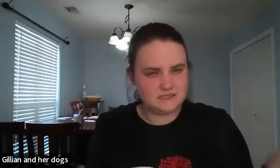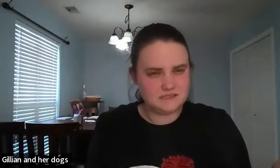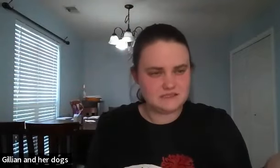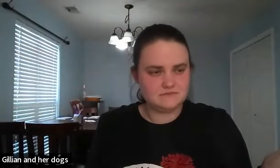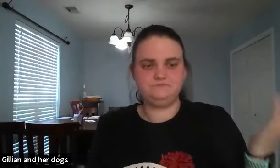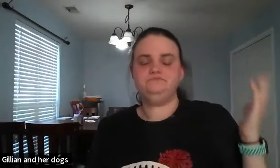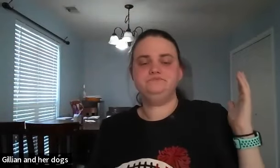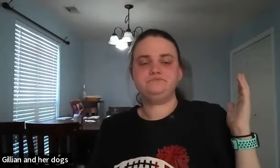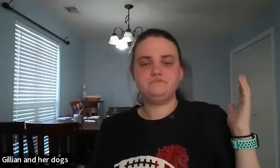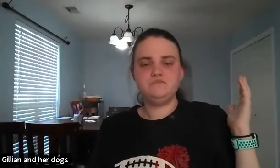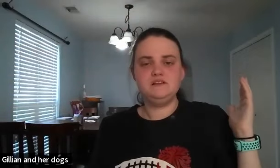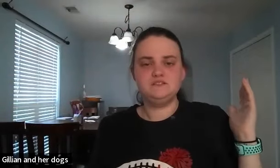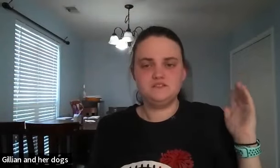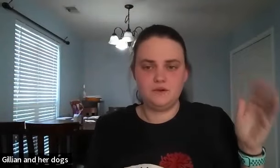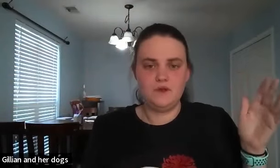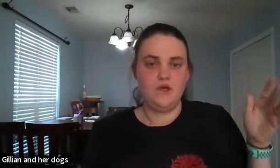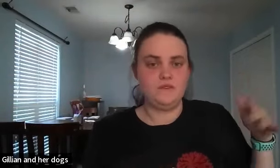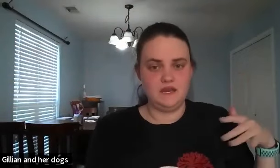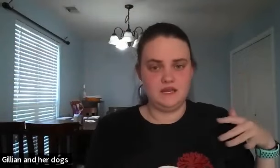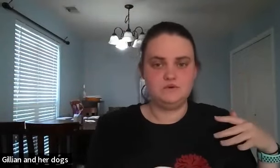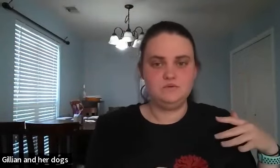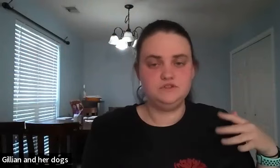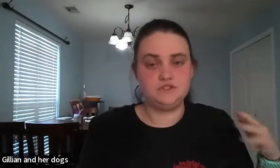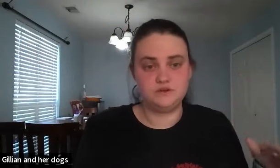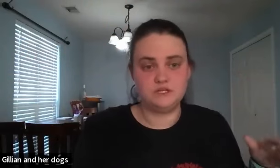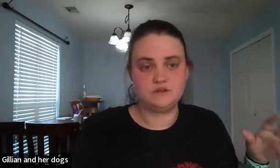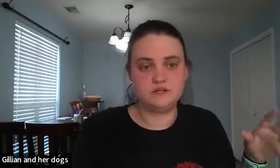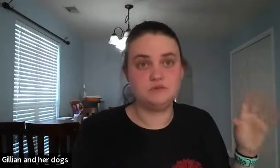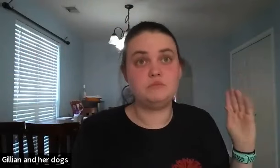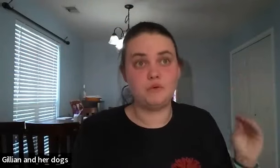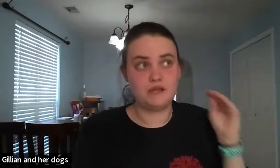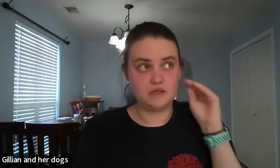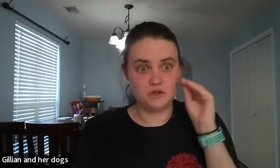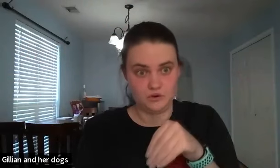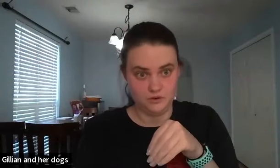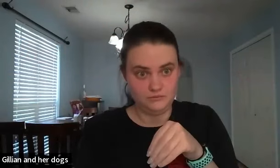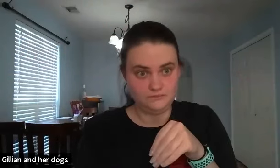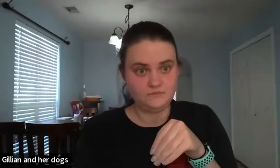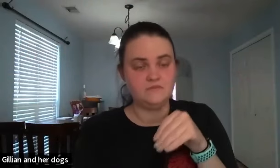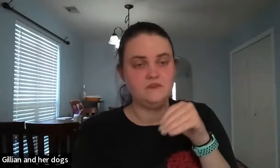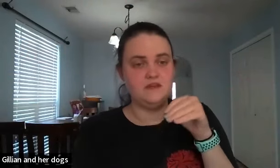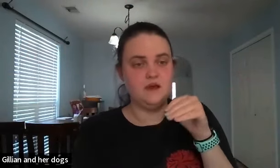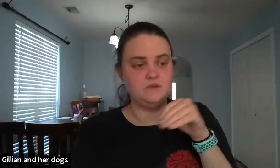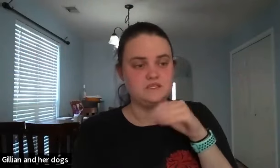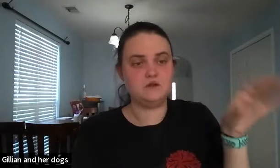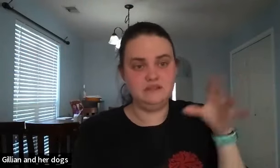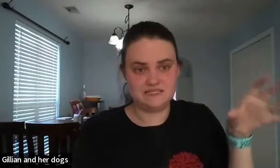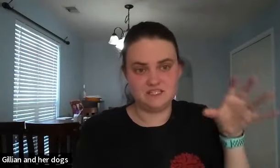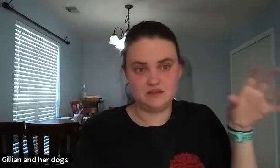sense. So the next one we'll do is we're going to do boy and girl, because that'll lead us into like